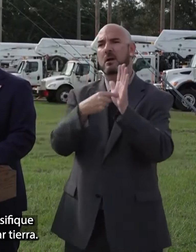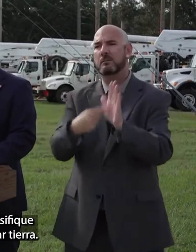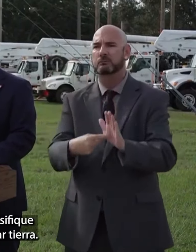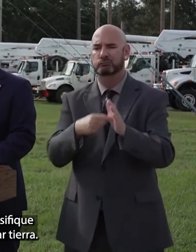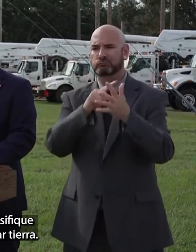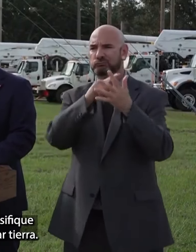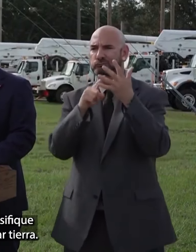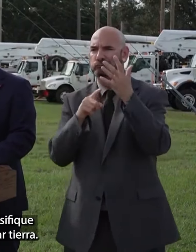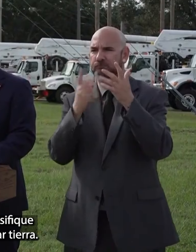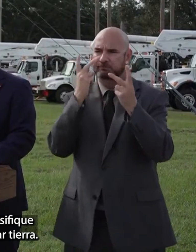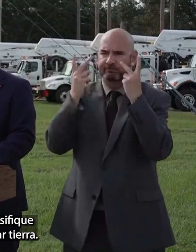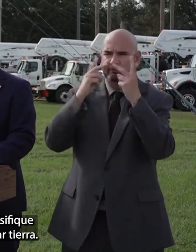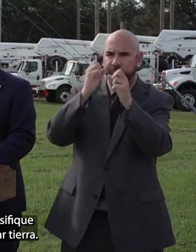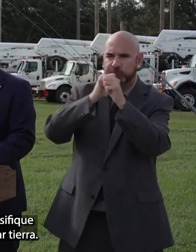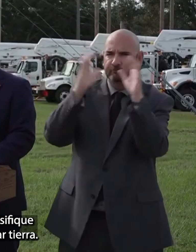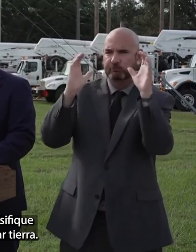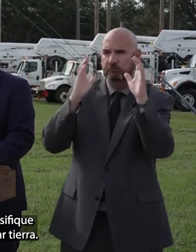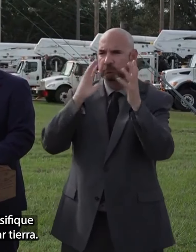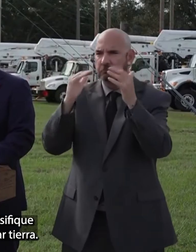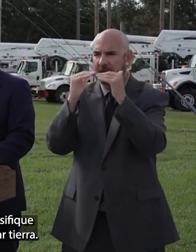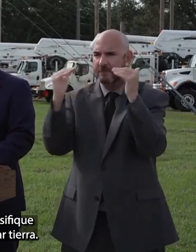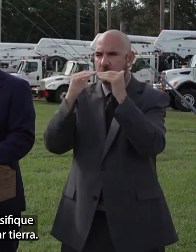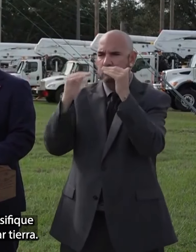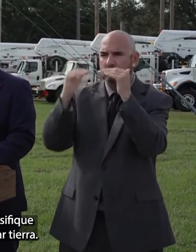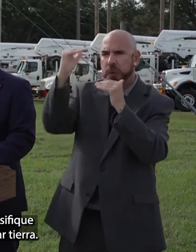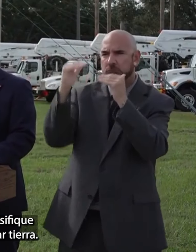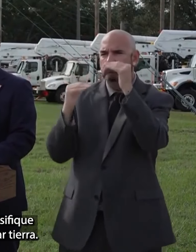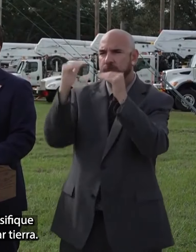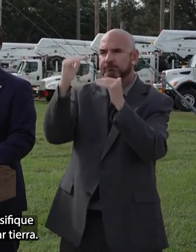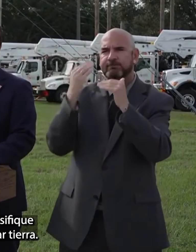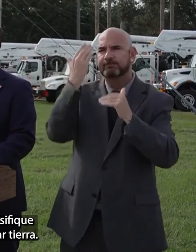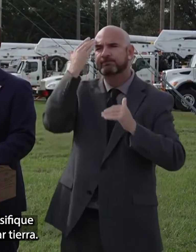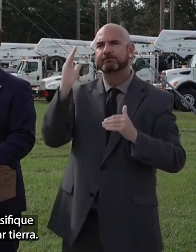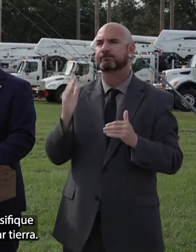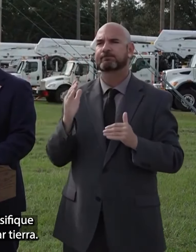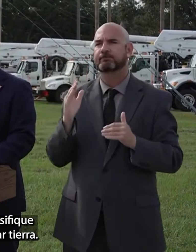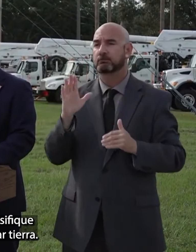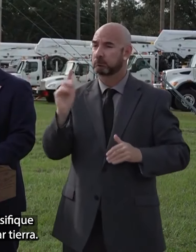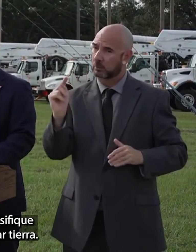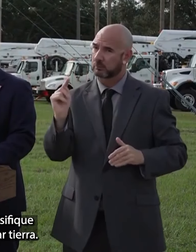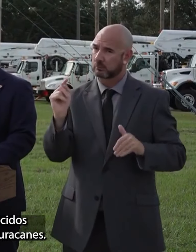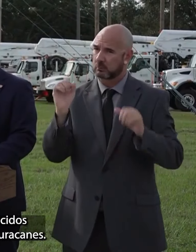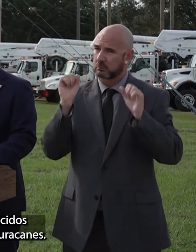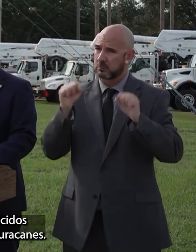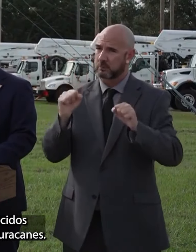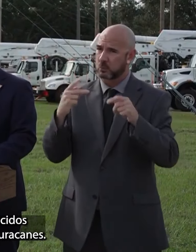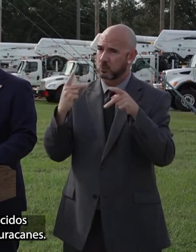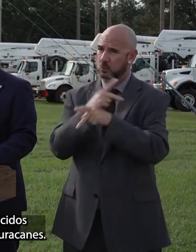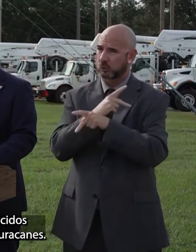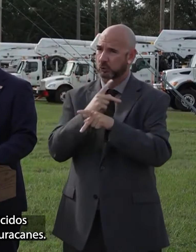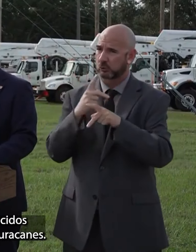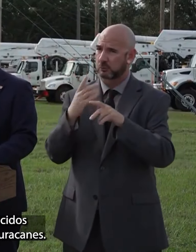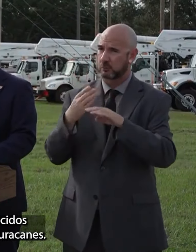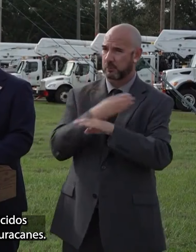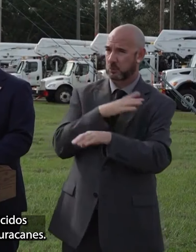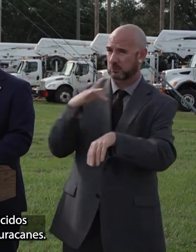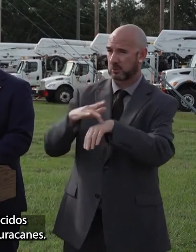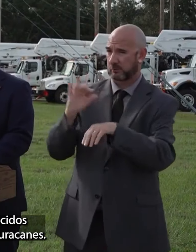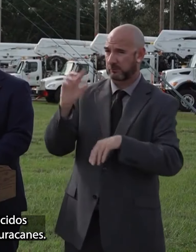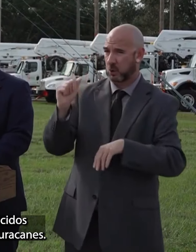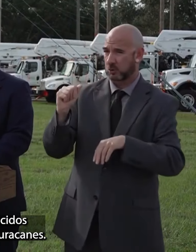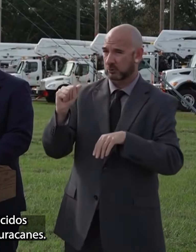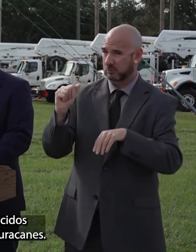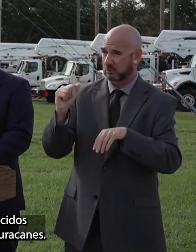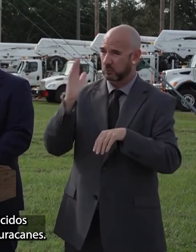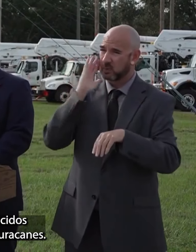a pathway for this to rapidly intensify prior to making landfall. You'll see these cones that get